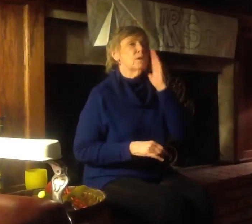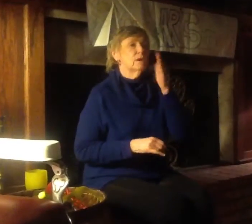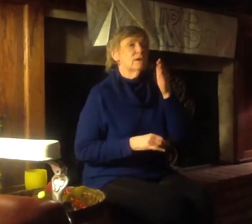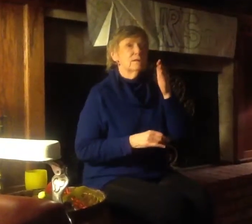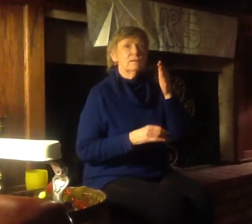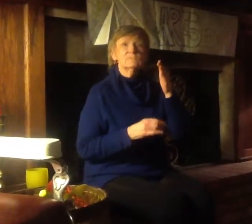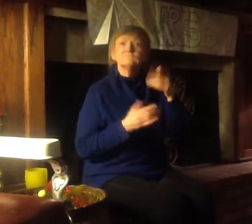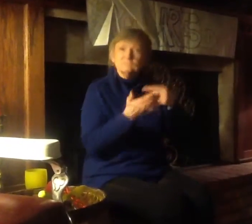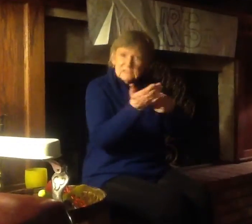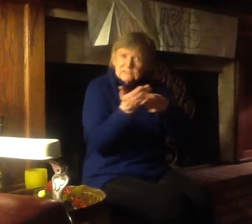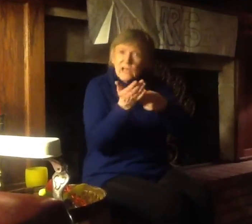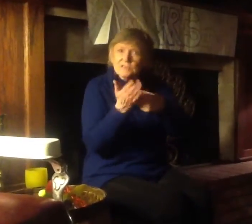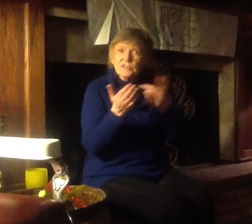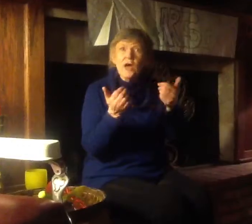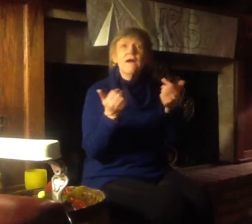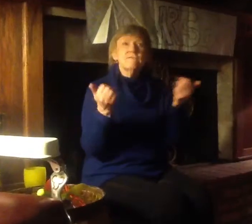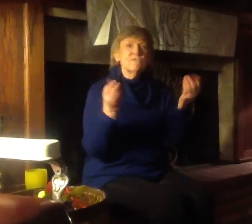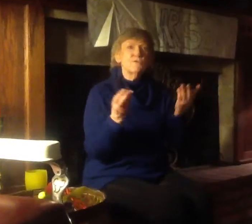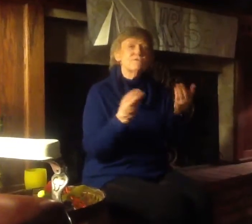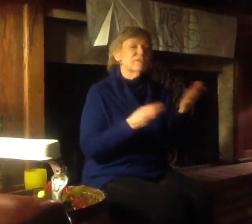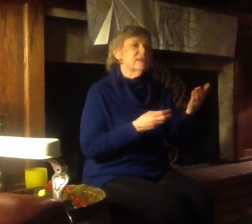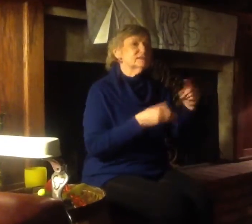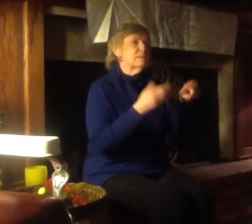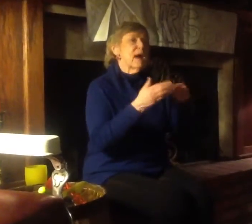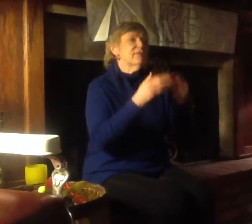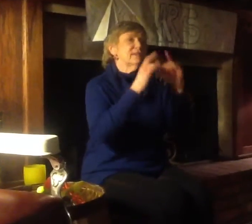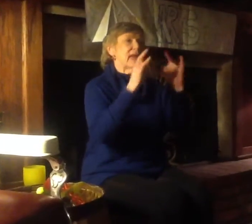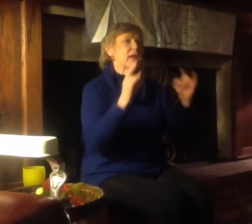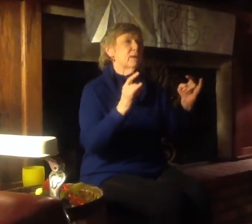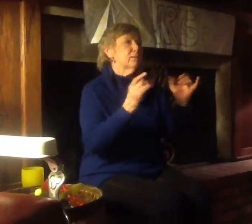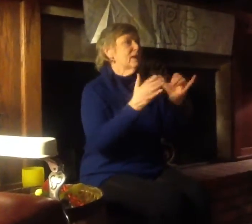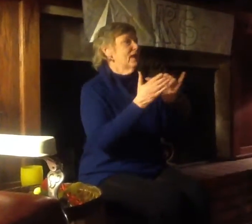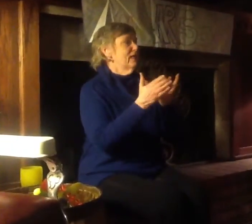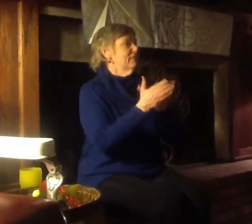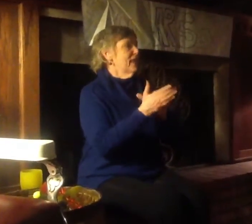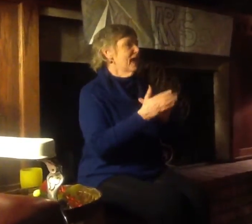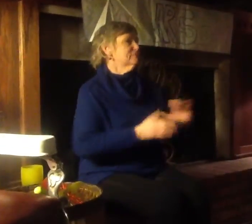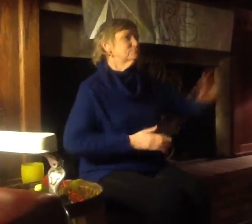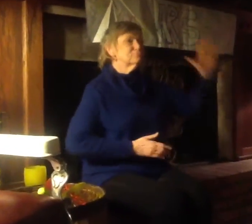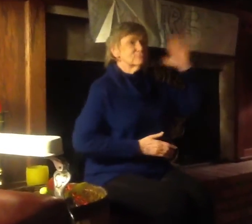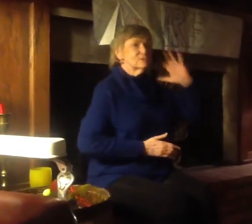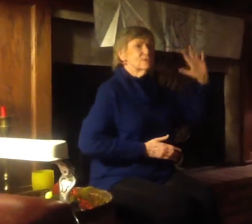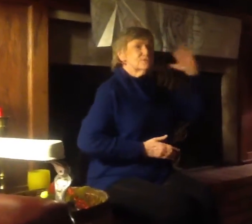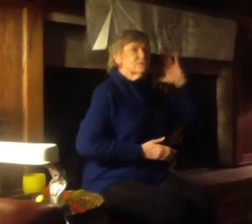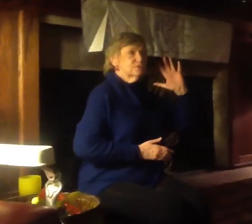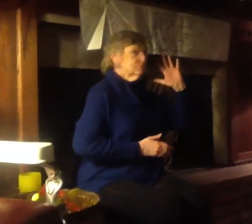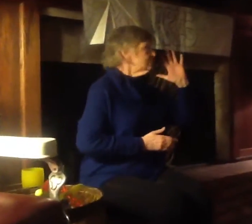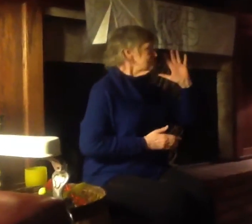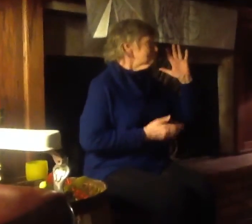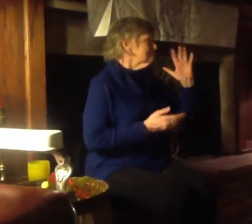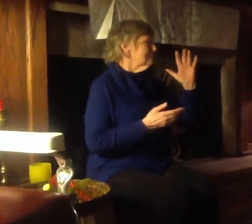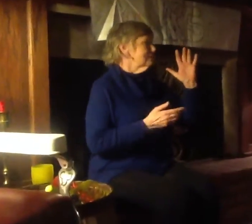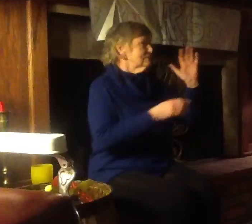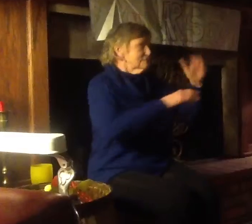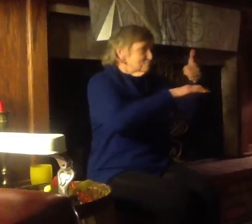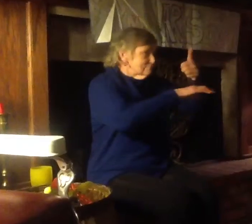we will discuss a few of the things about the camp that used to